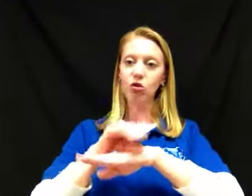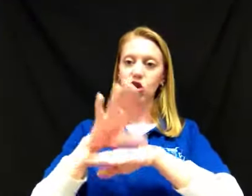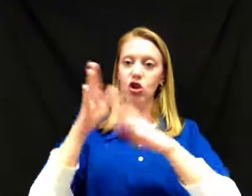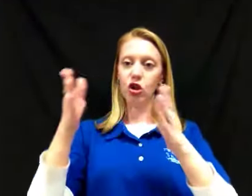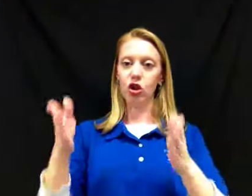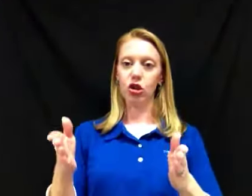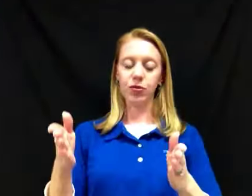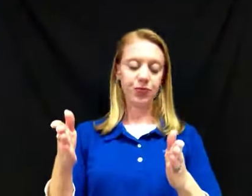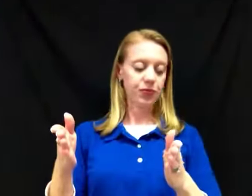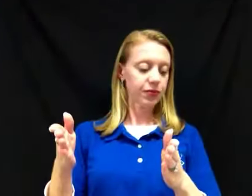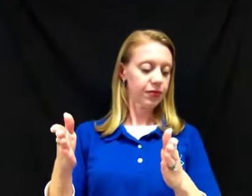counselor,